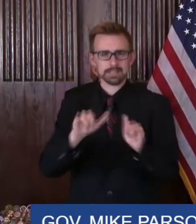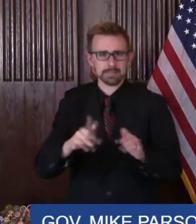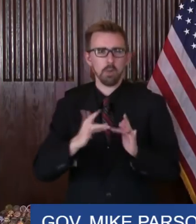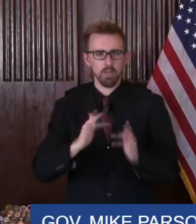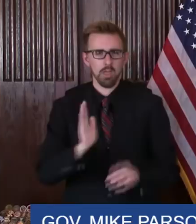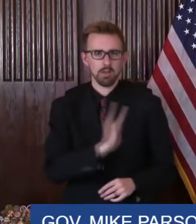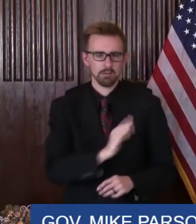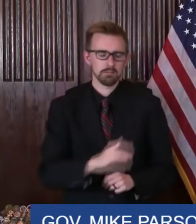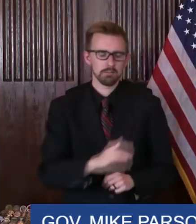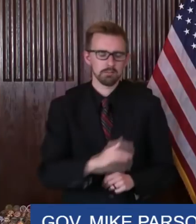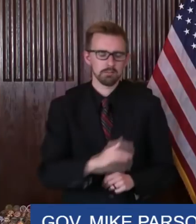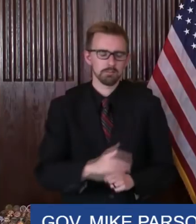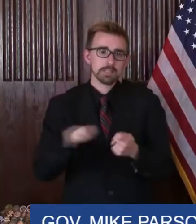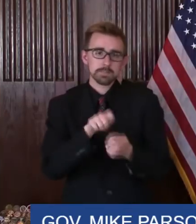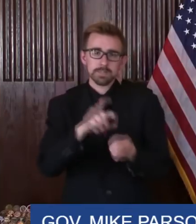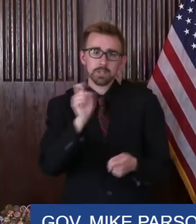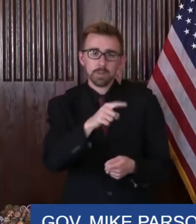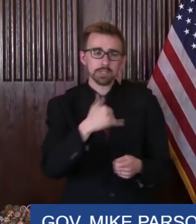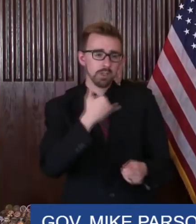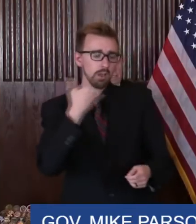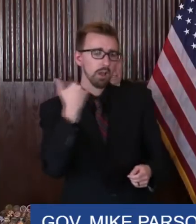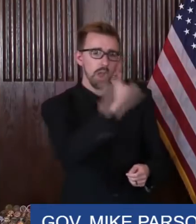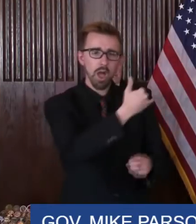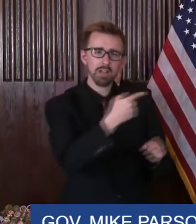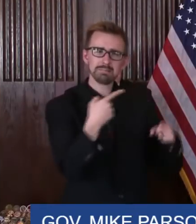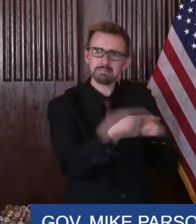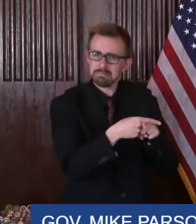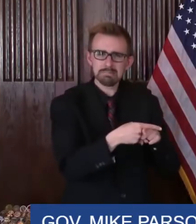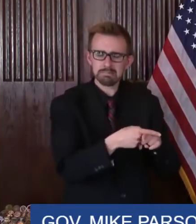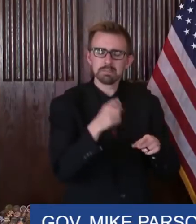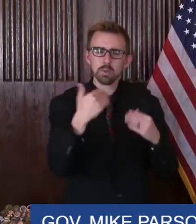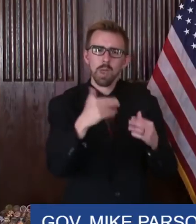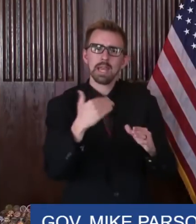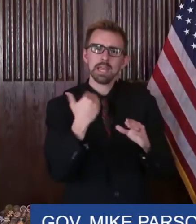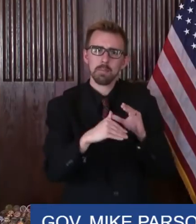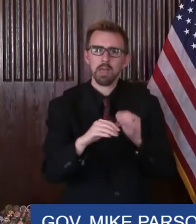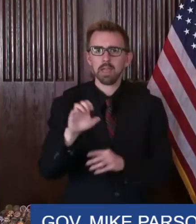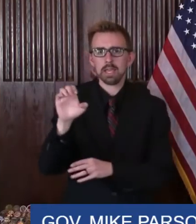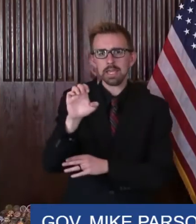if you do have a specific question you can't get on the phone lines, do send us an email at